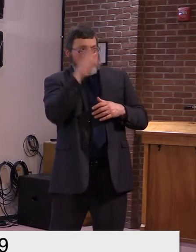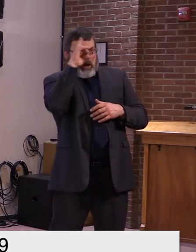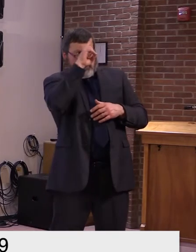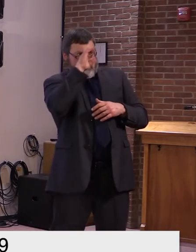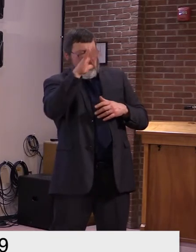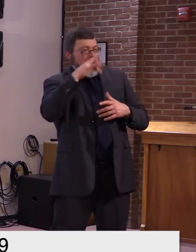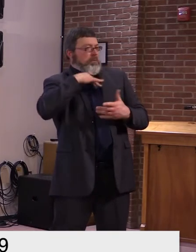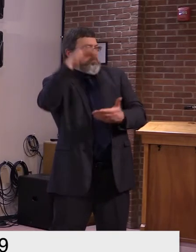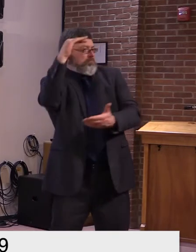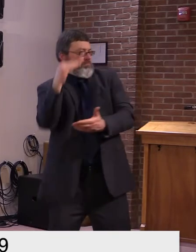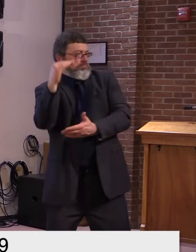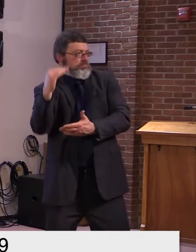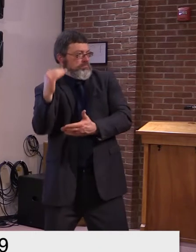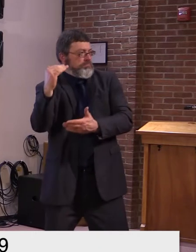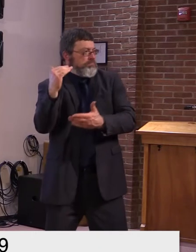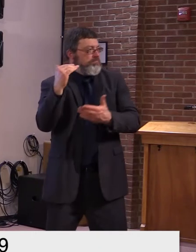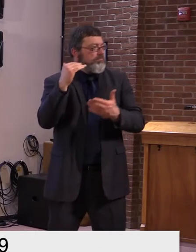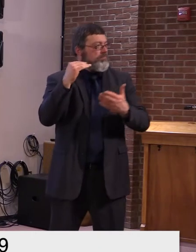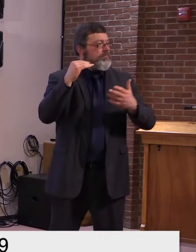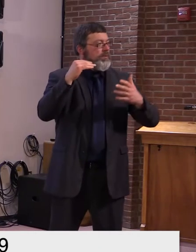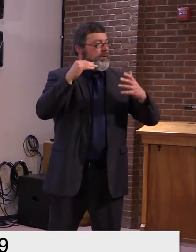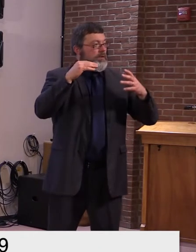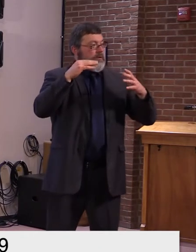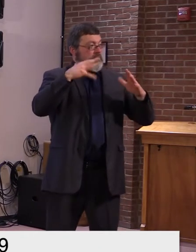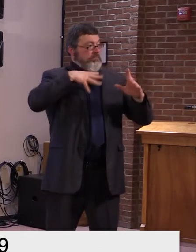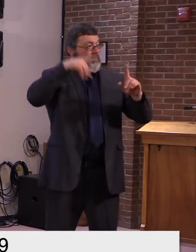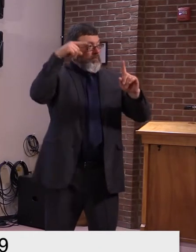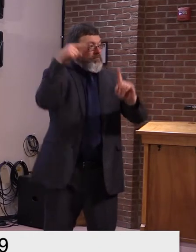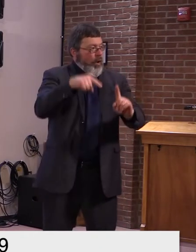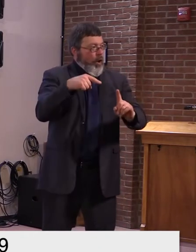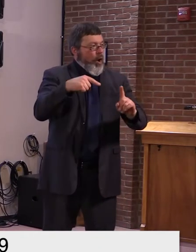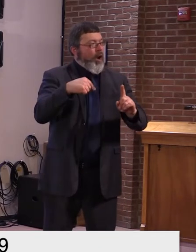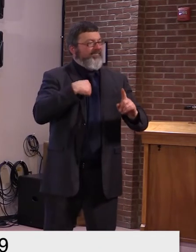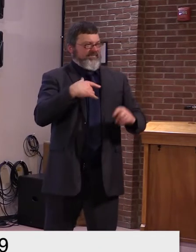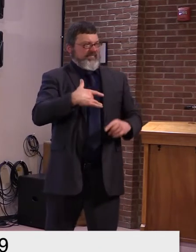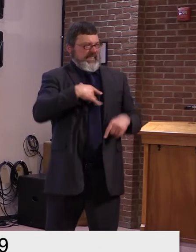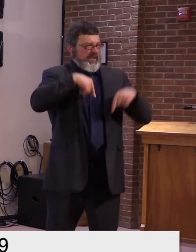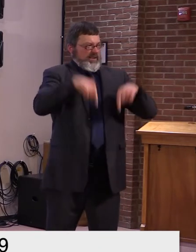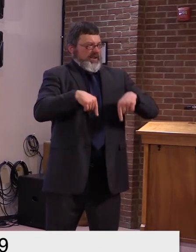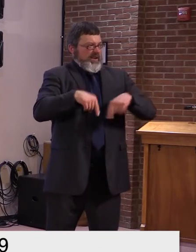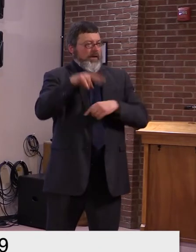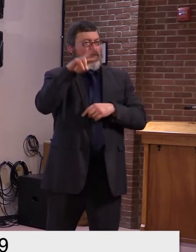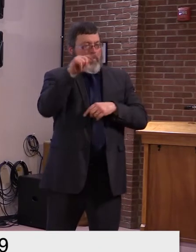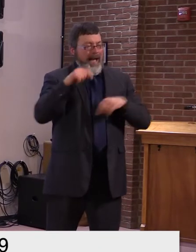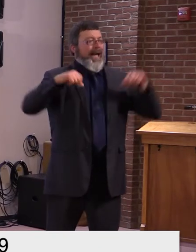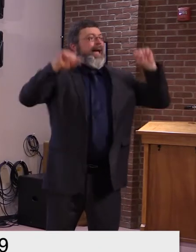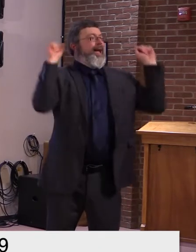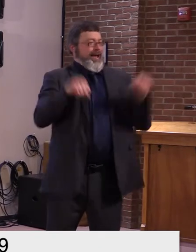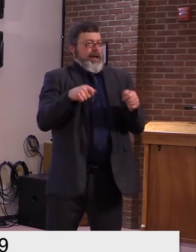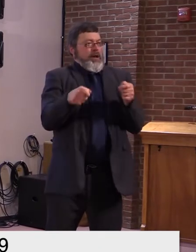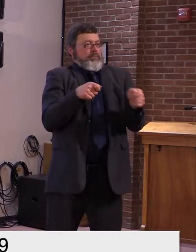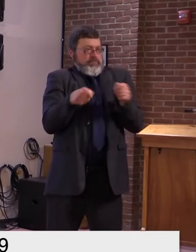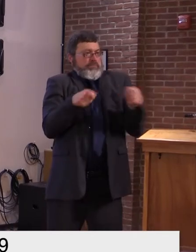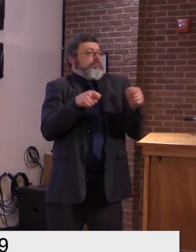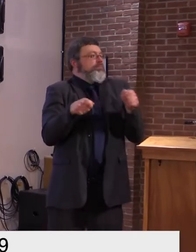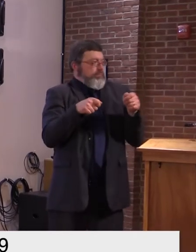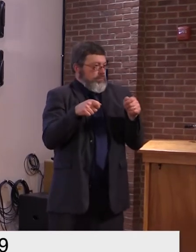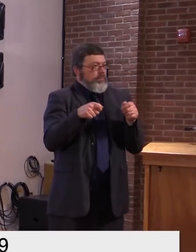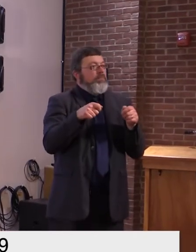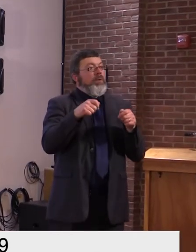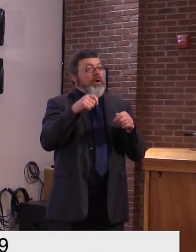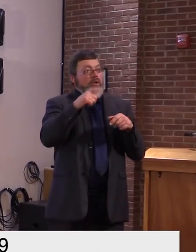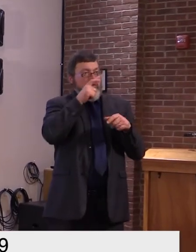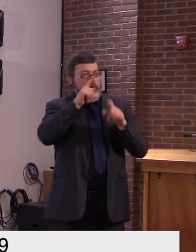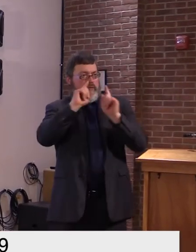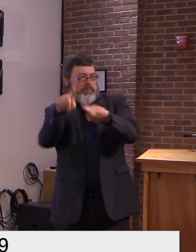we are in a very strong position to treat all of those Vermonters who need hospitalization, whether it's for flu